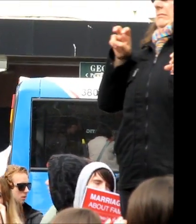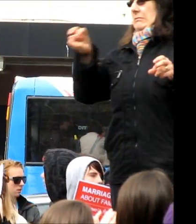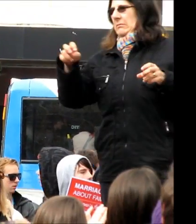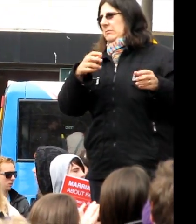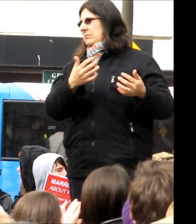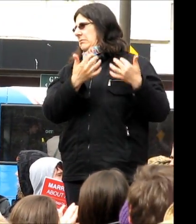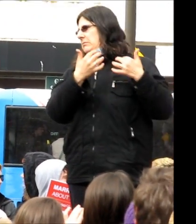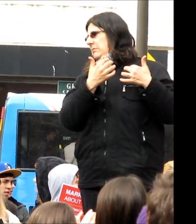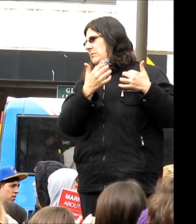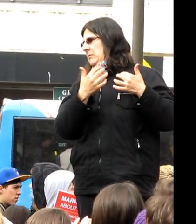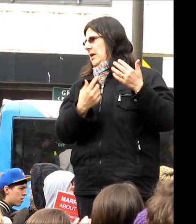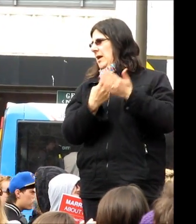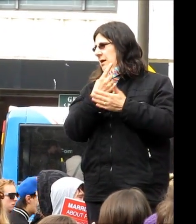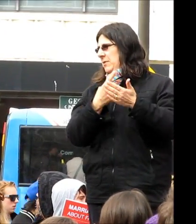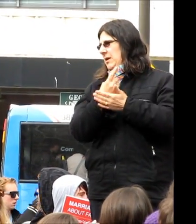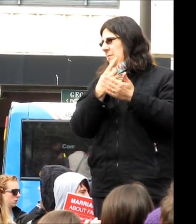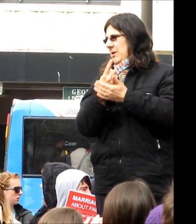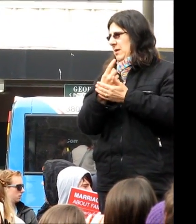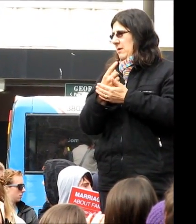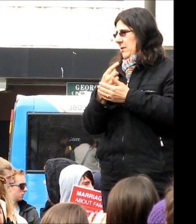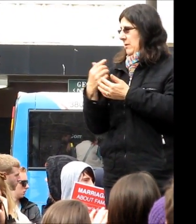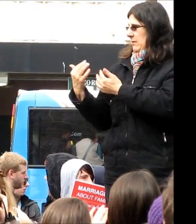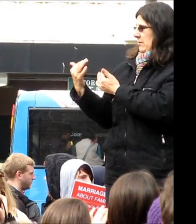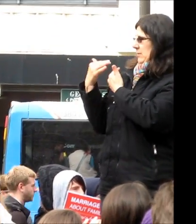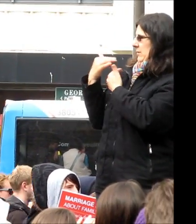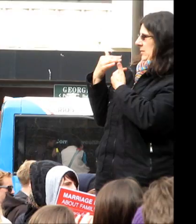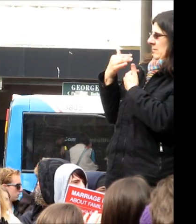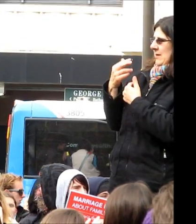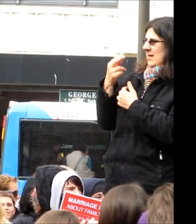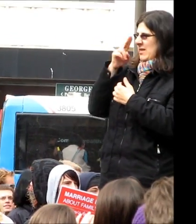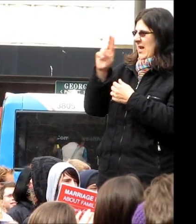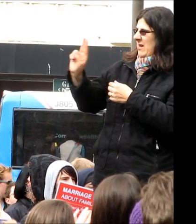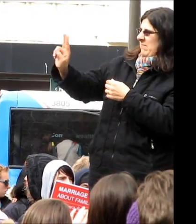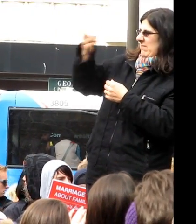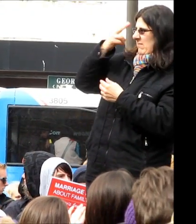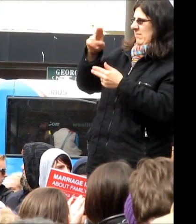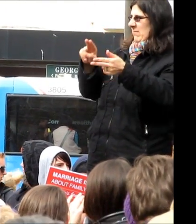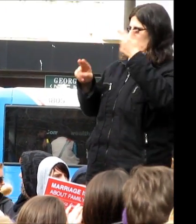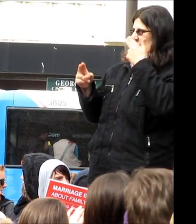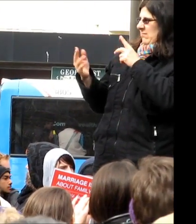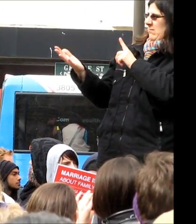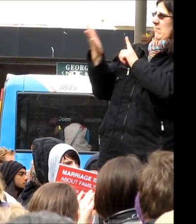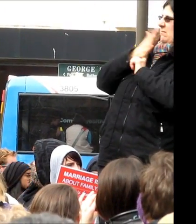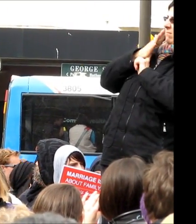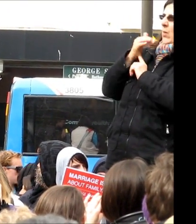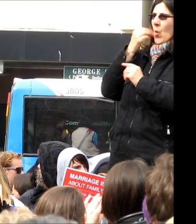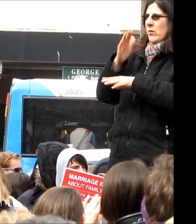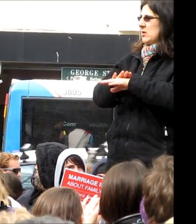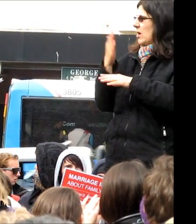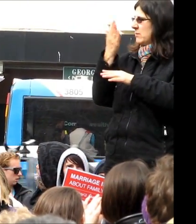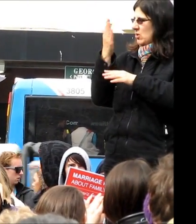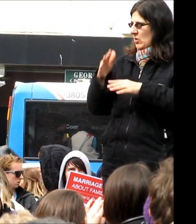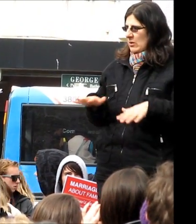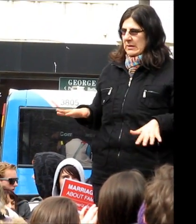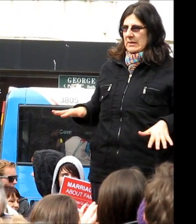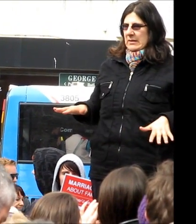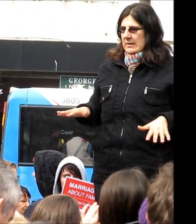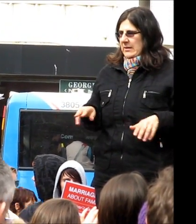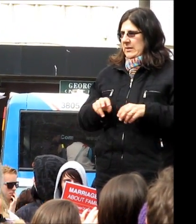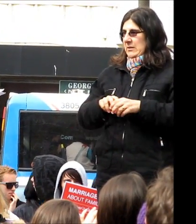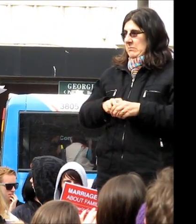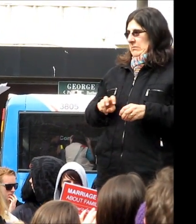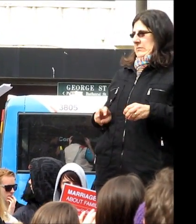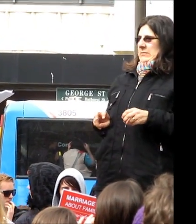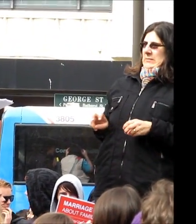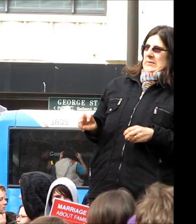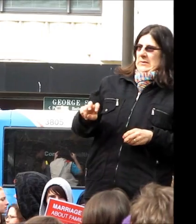Every corner I turned, someone would be calling me names and picked on me. And I know that if we